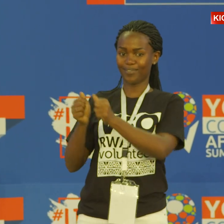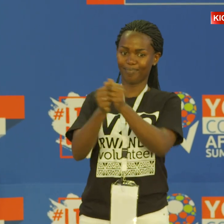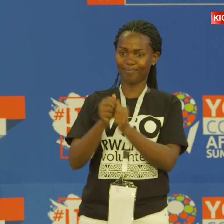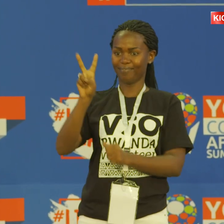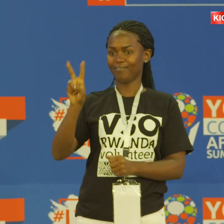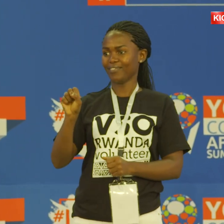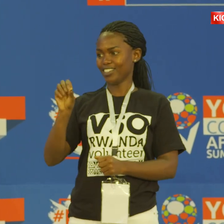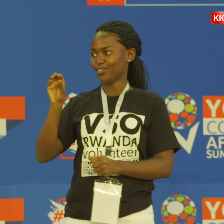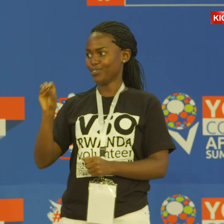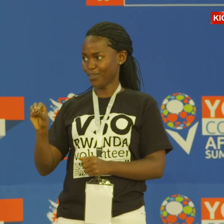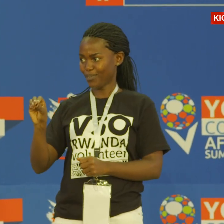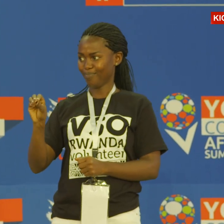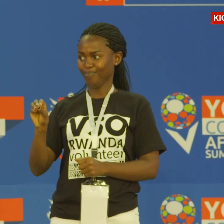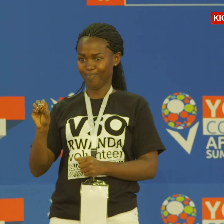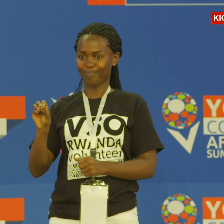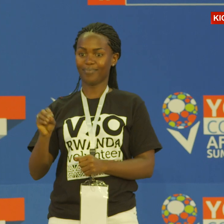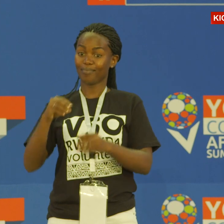I work with VSO Rwanda.